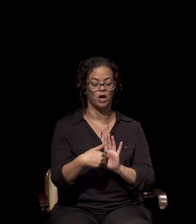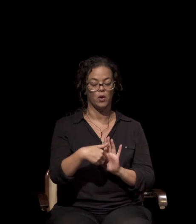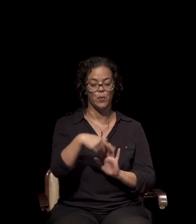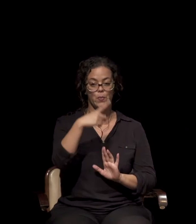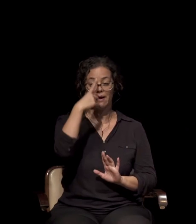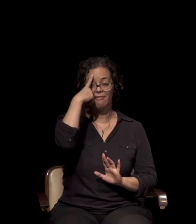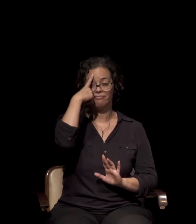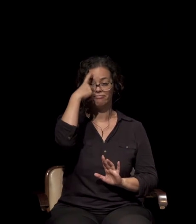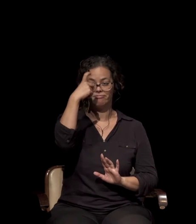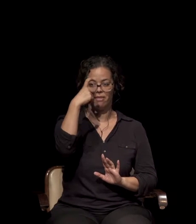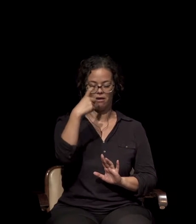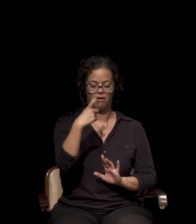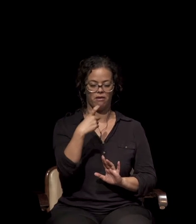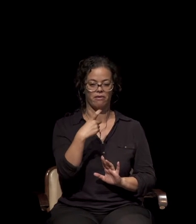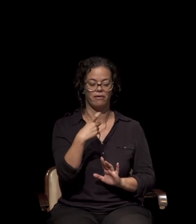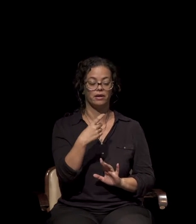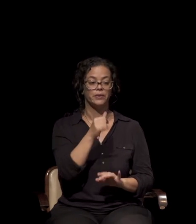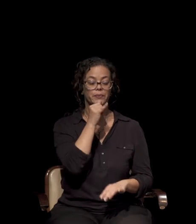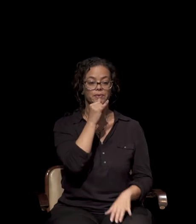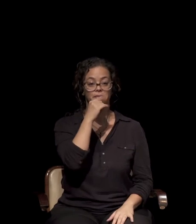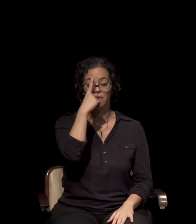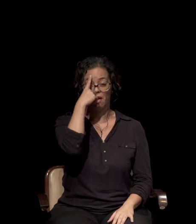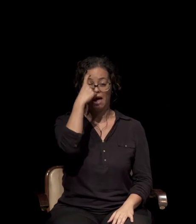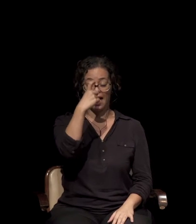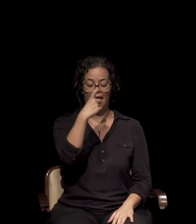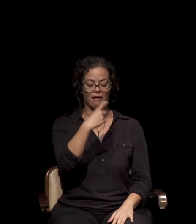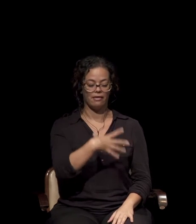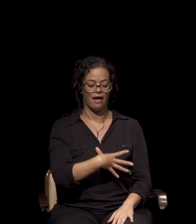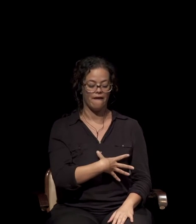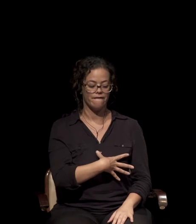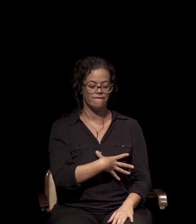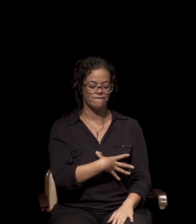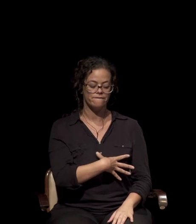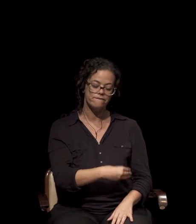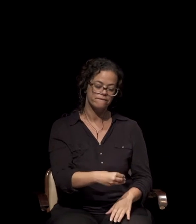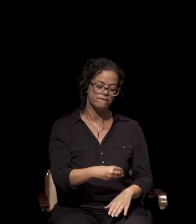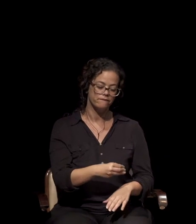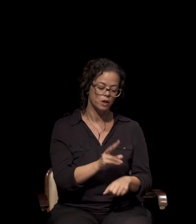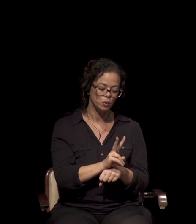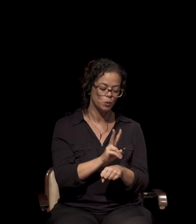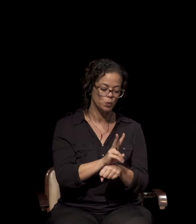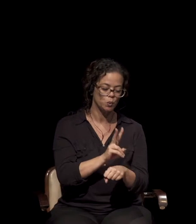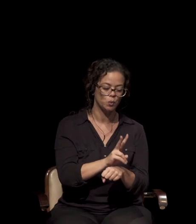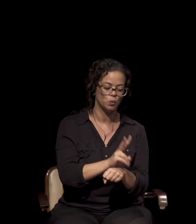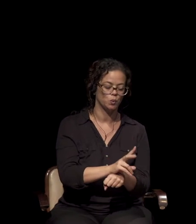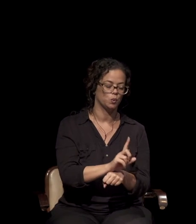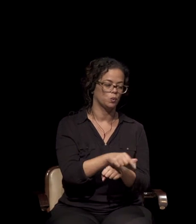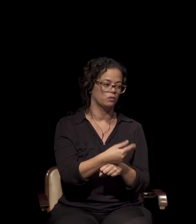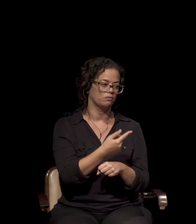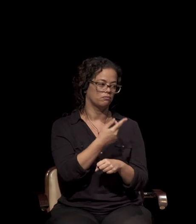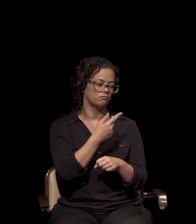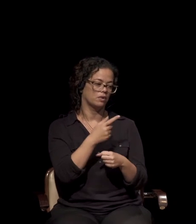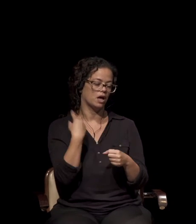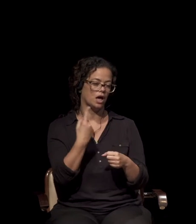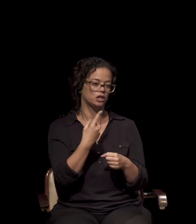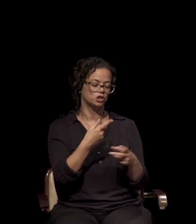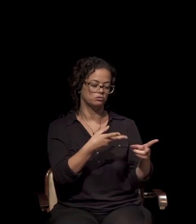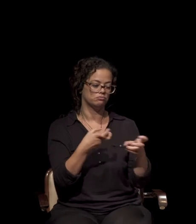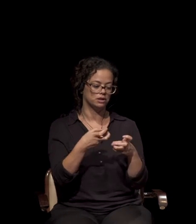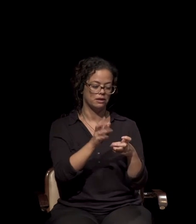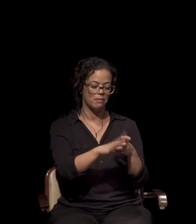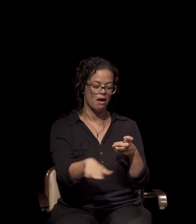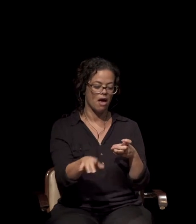of raising a child is based on the presumption of potentiality. We are always looking at children with an eye to the